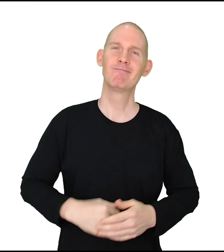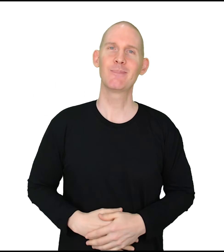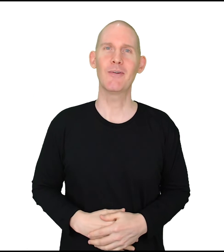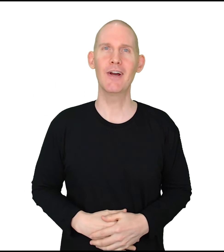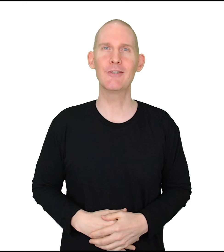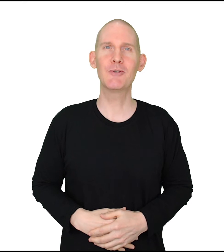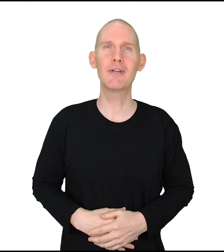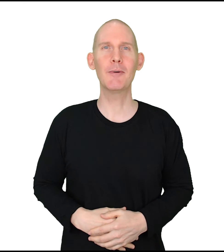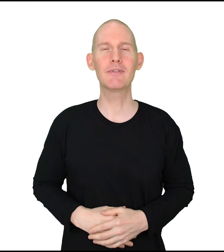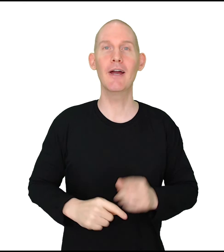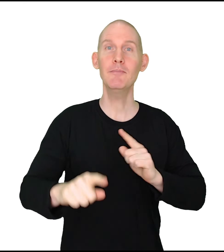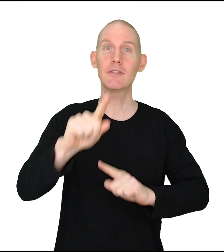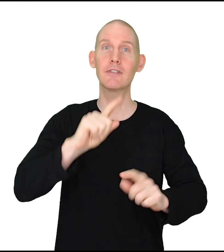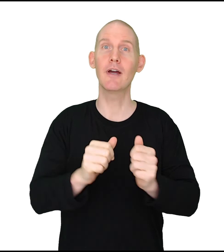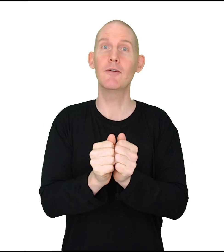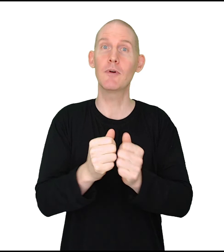All right, let's do it a couple times. Sign with me.